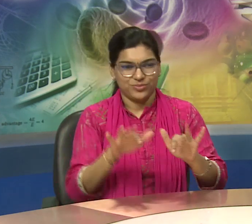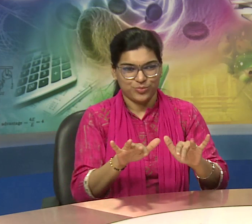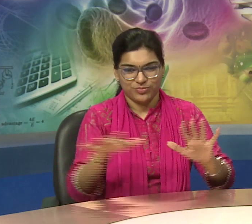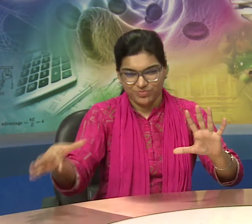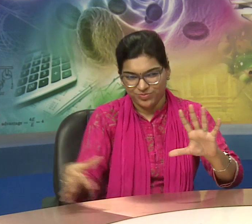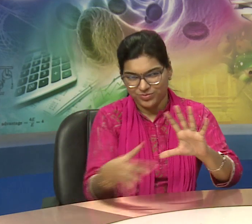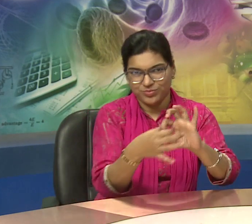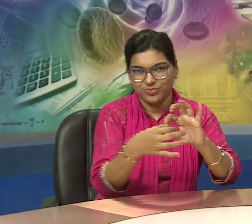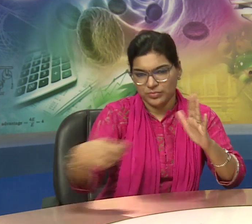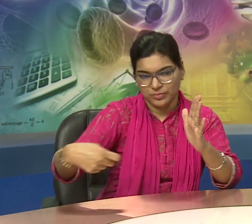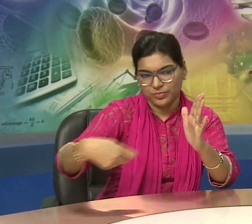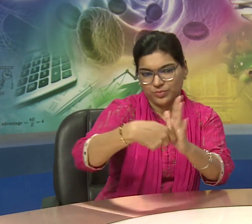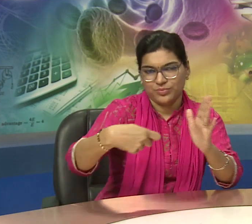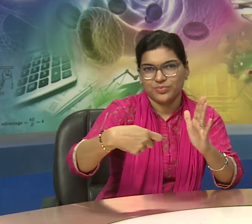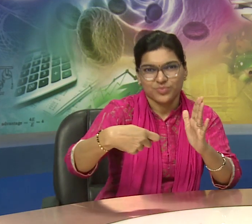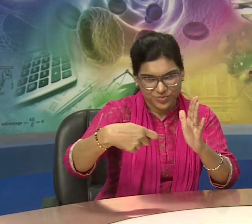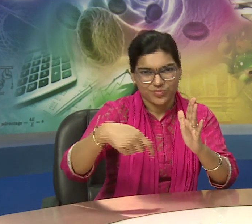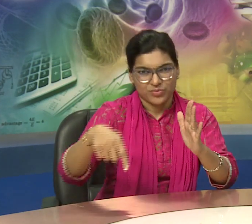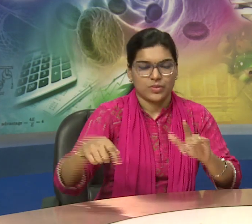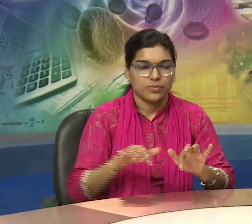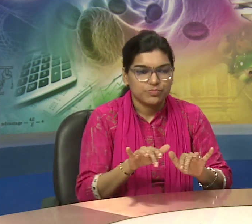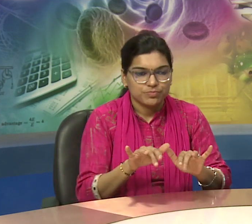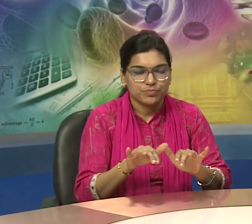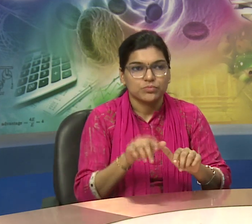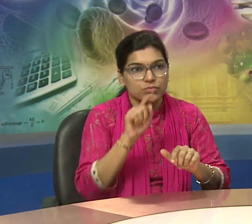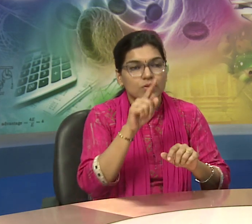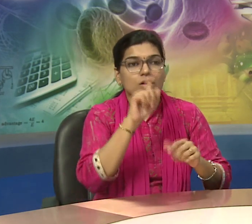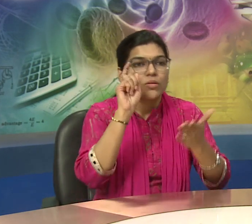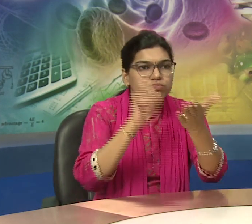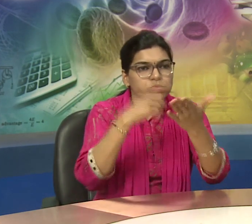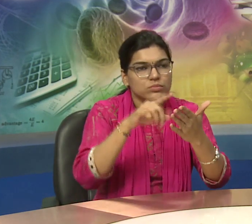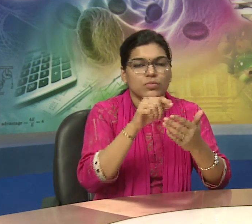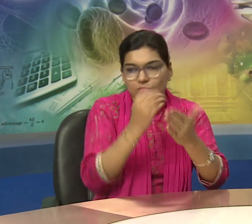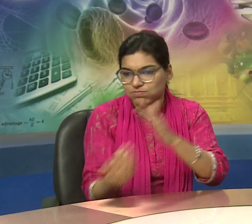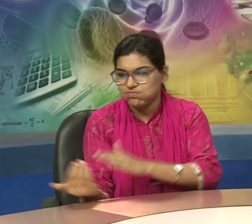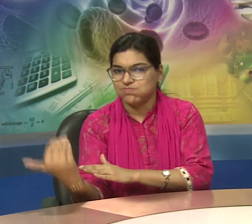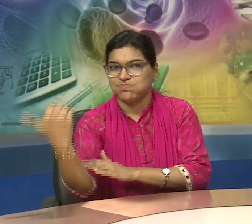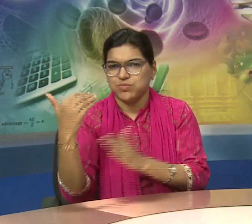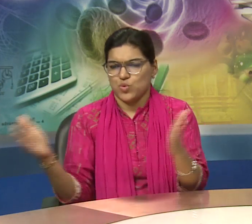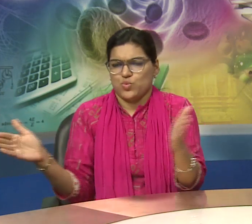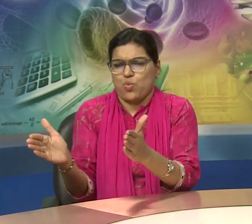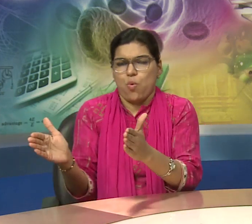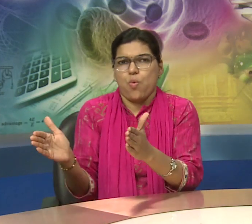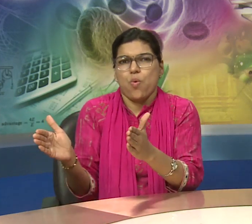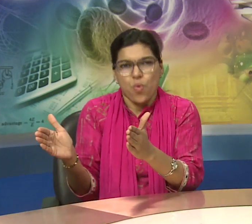pictures. The first one is of the printer. You know, you sometime attach your laptop or desktop with the